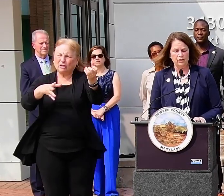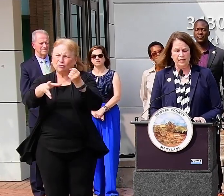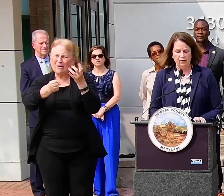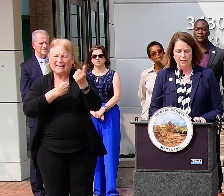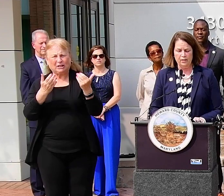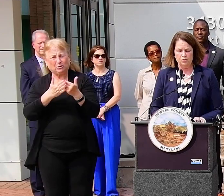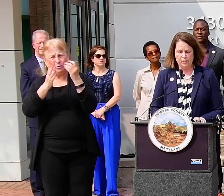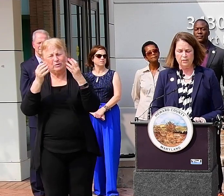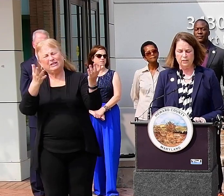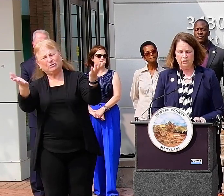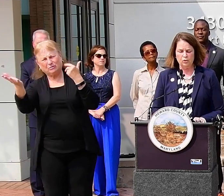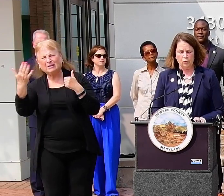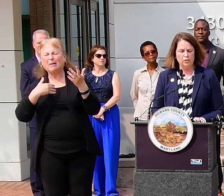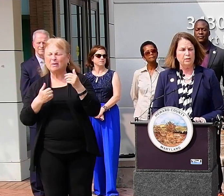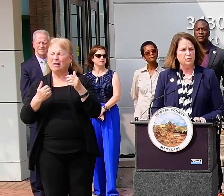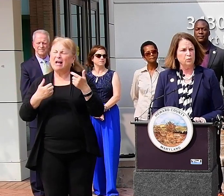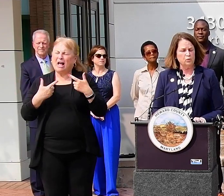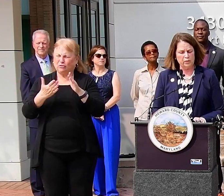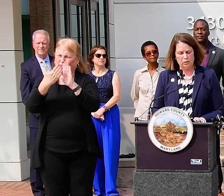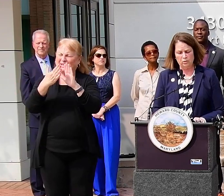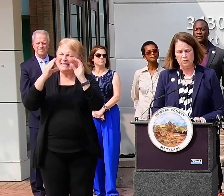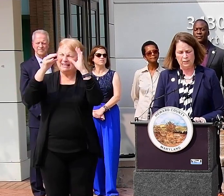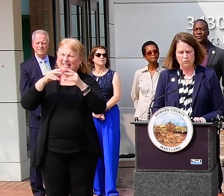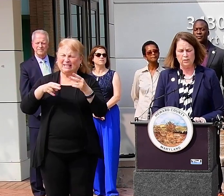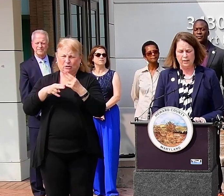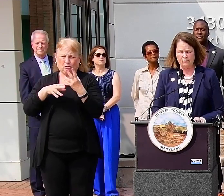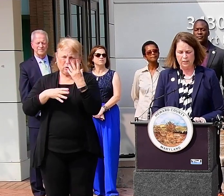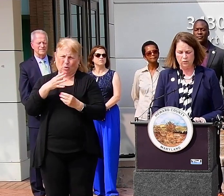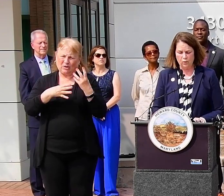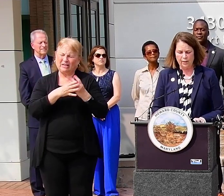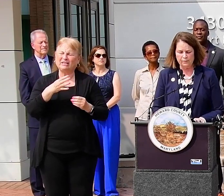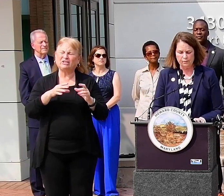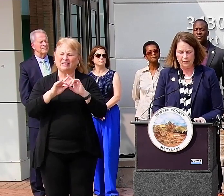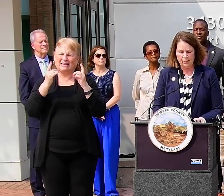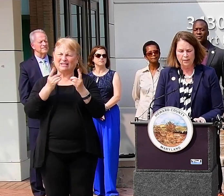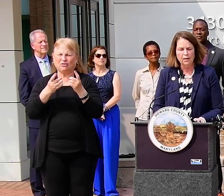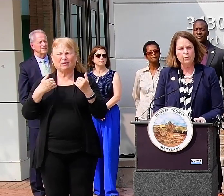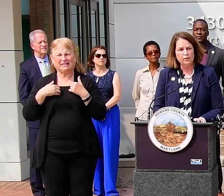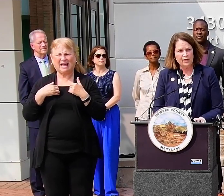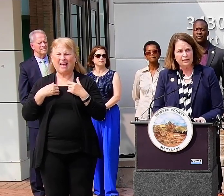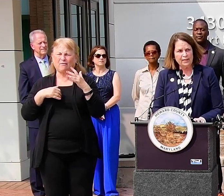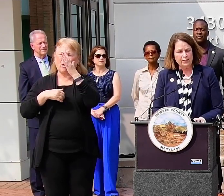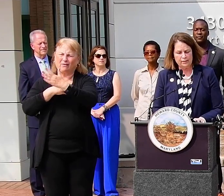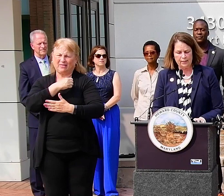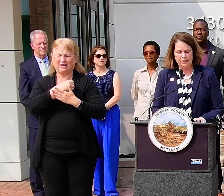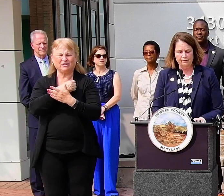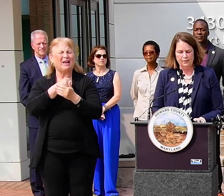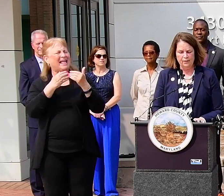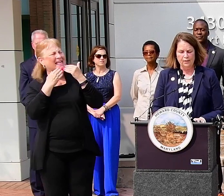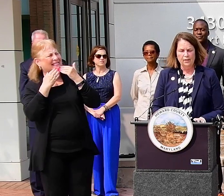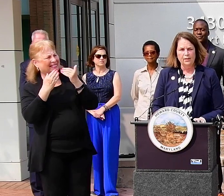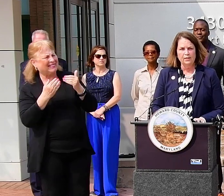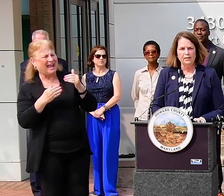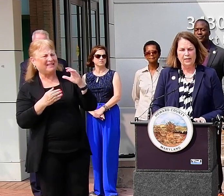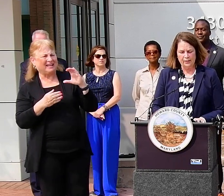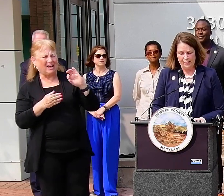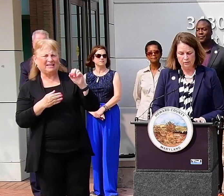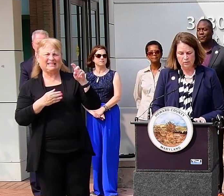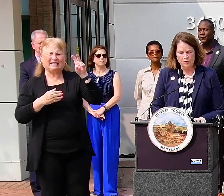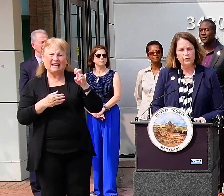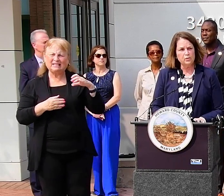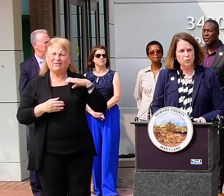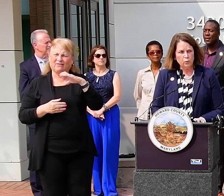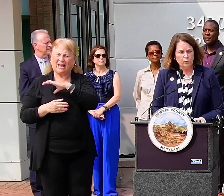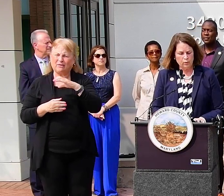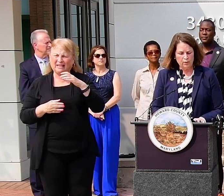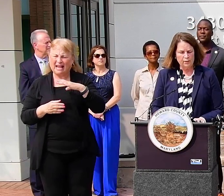teachers to the area, addressing the teacher shortage that school districts have nationwide. I want to thank the county executive, the county